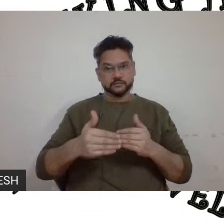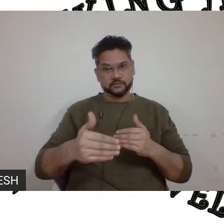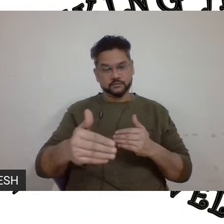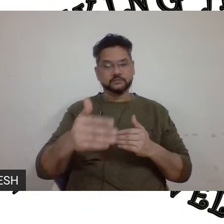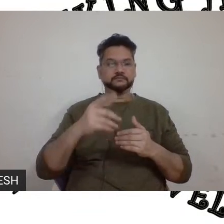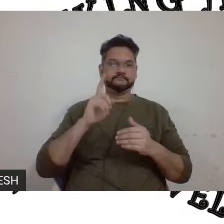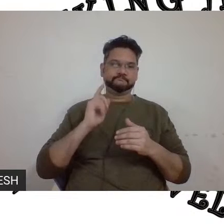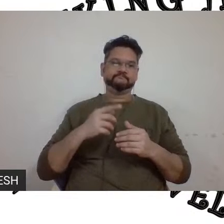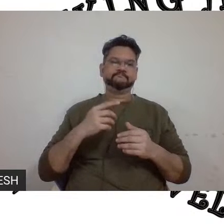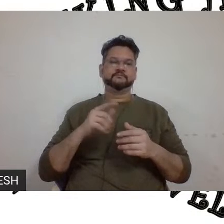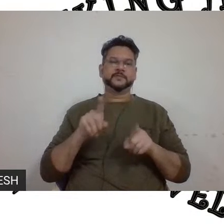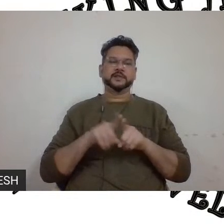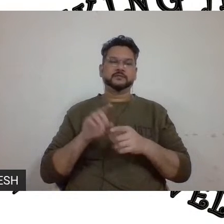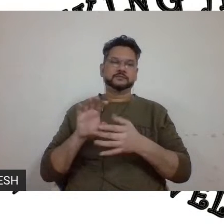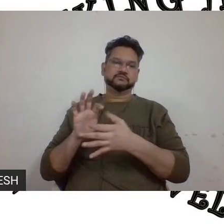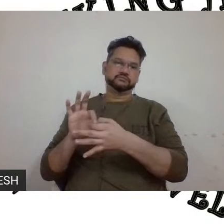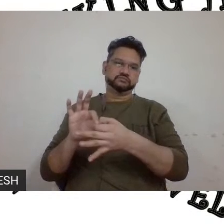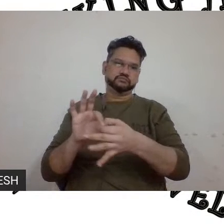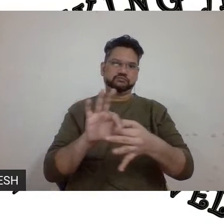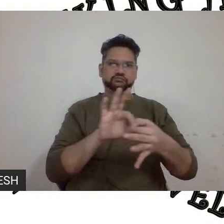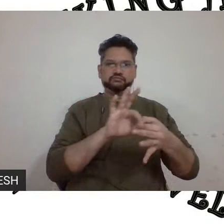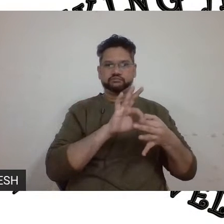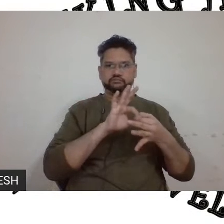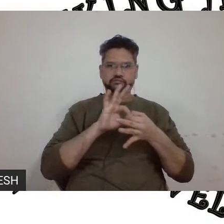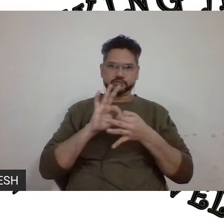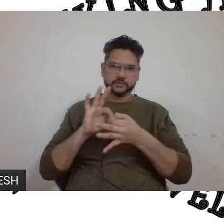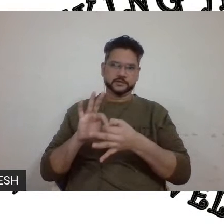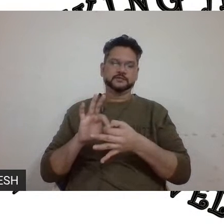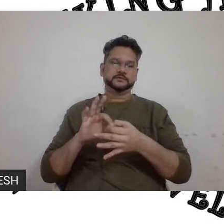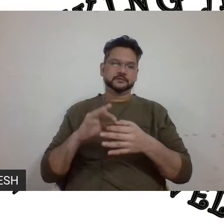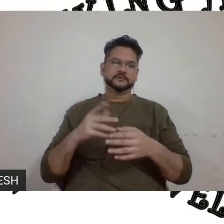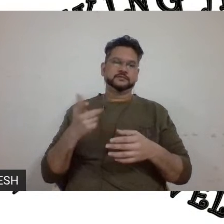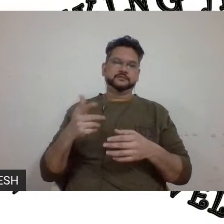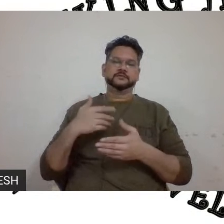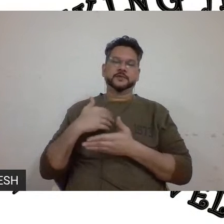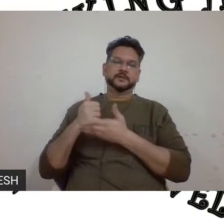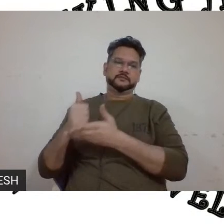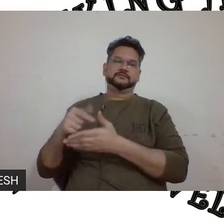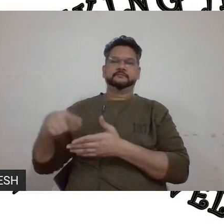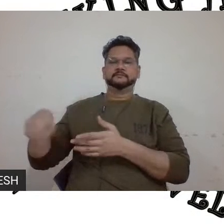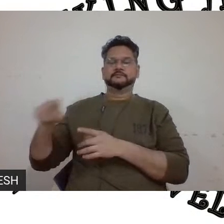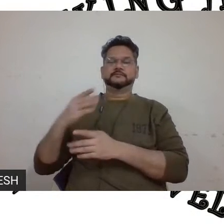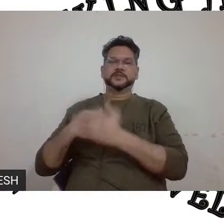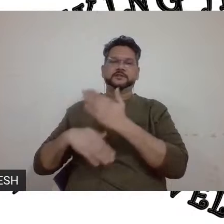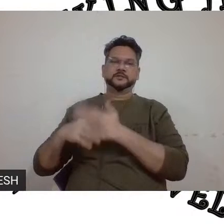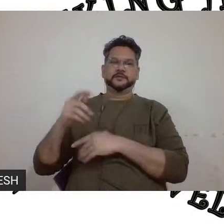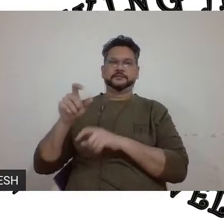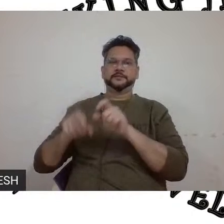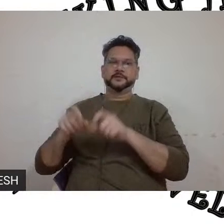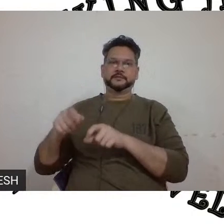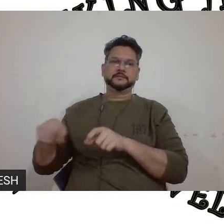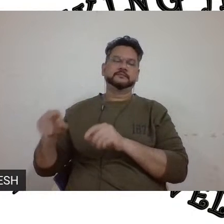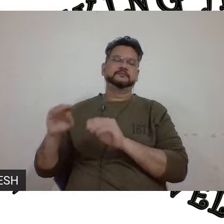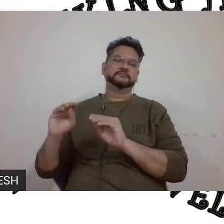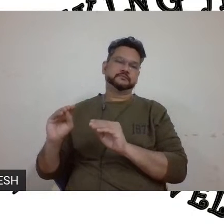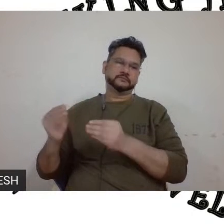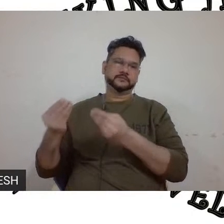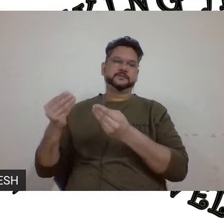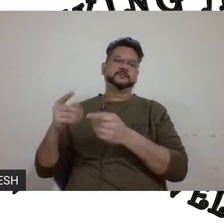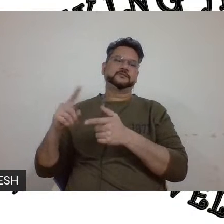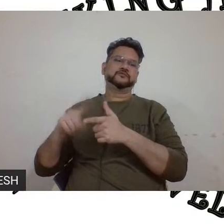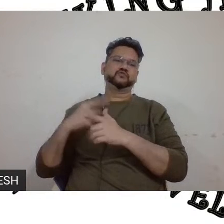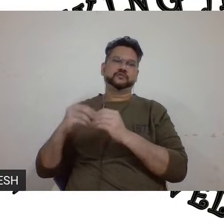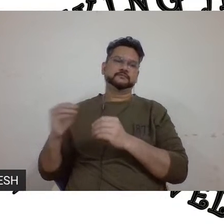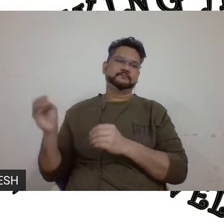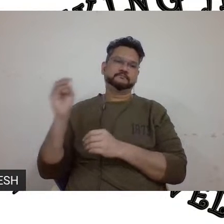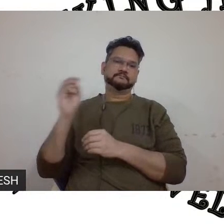platform in the favor of person with disability, so that they may get engaged in